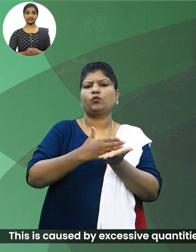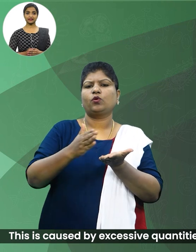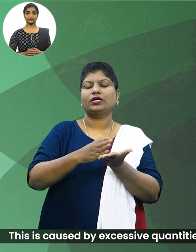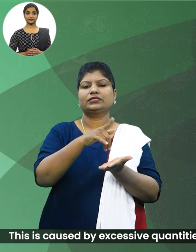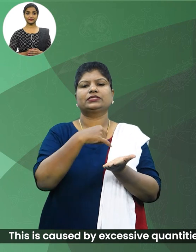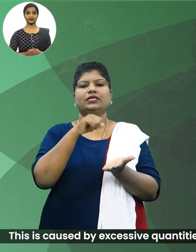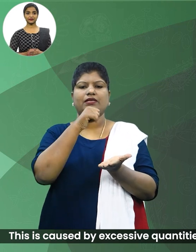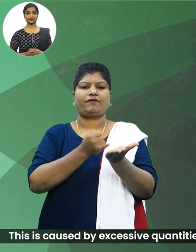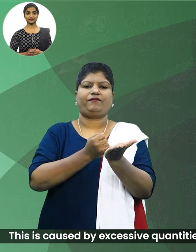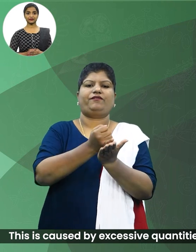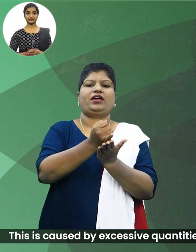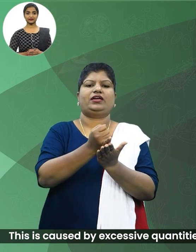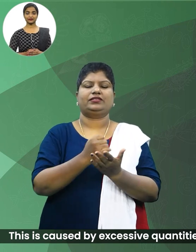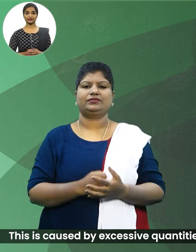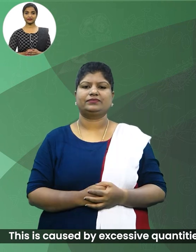the fields.